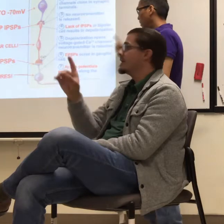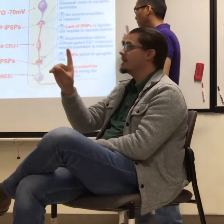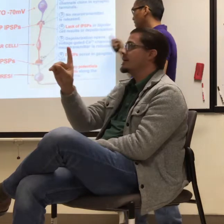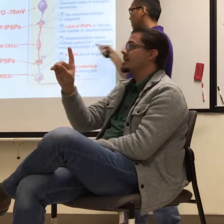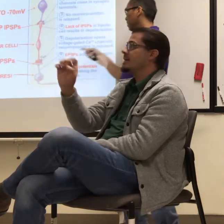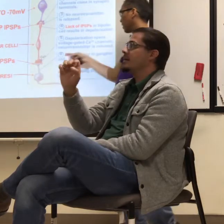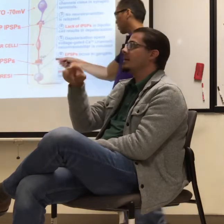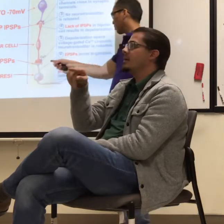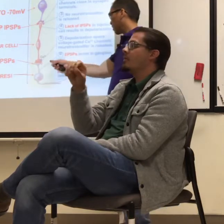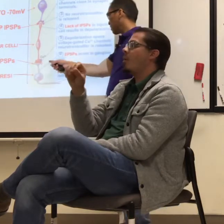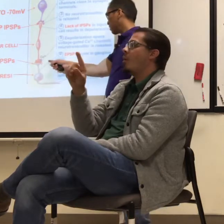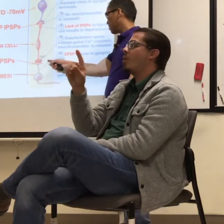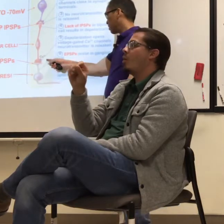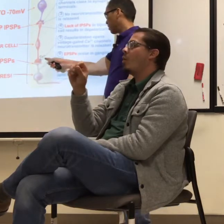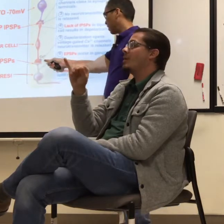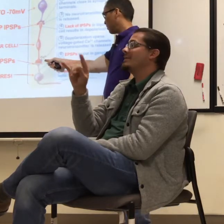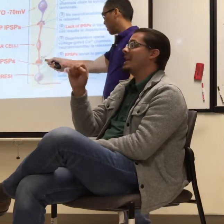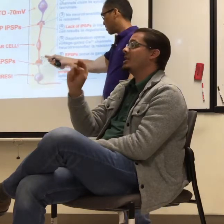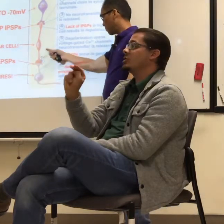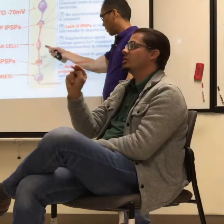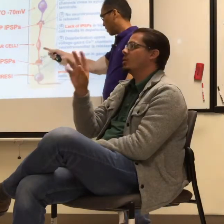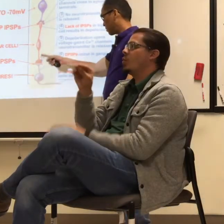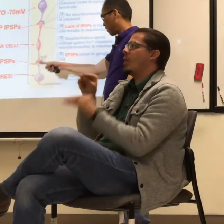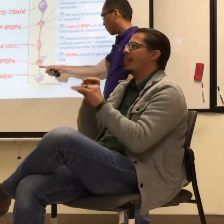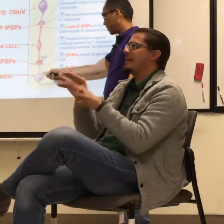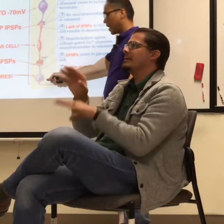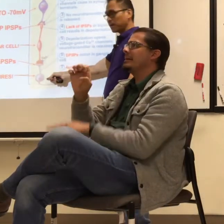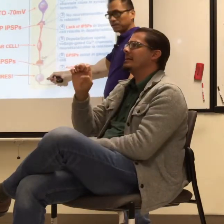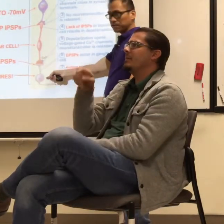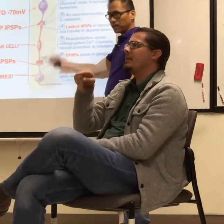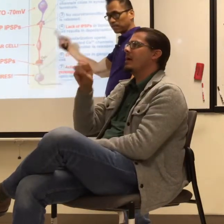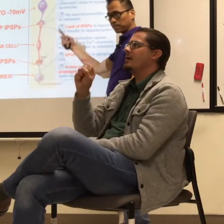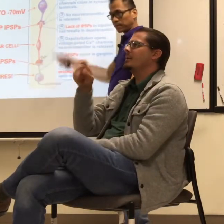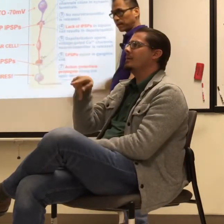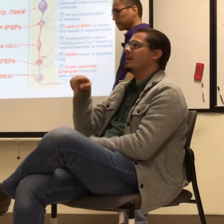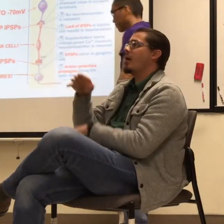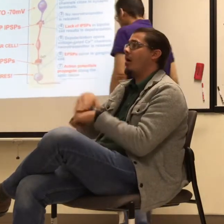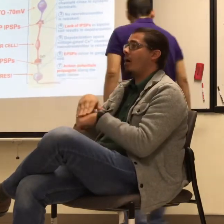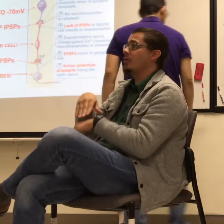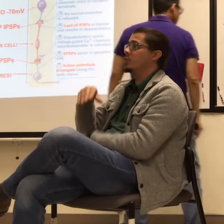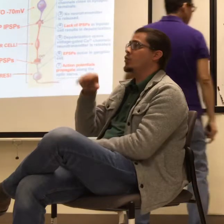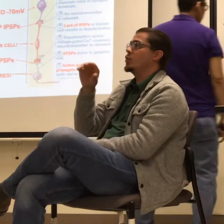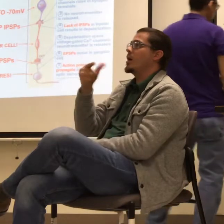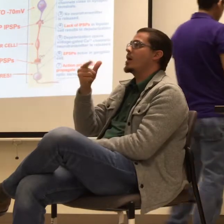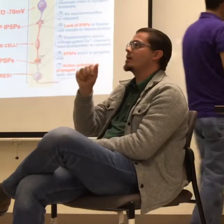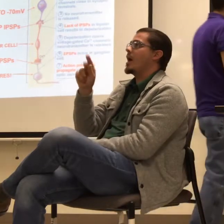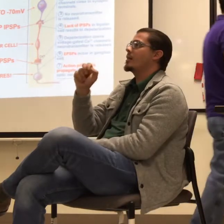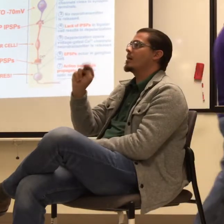depolarization. Basically, it releases EPSPs on the ganglion cell. Okay.